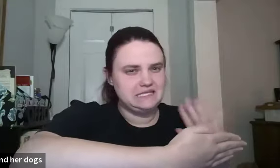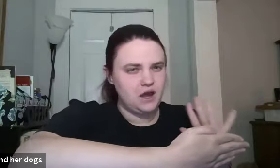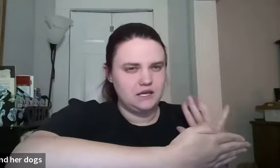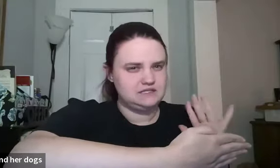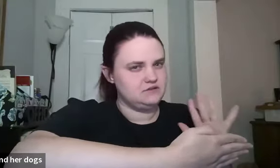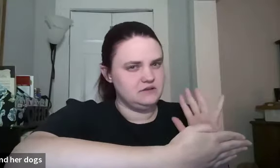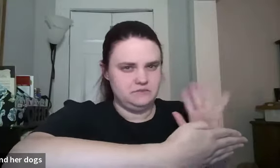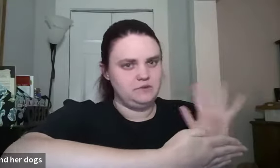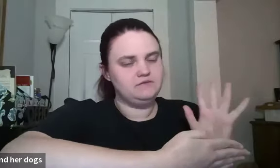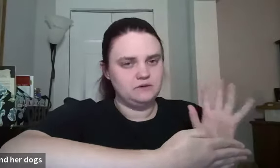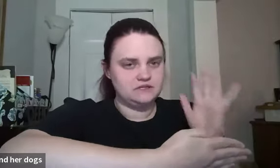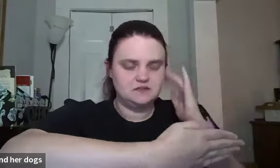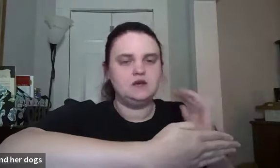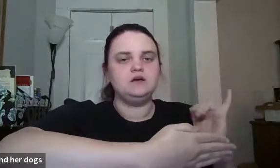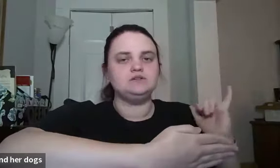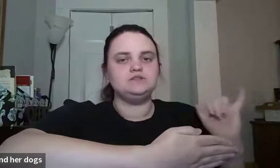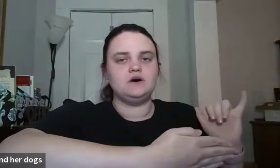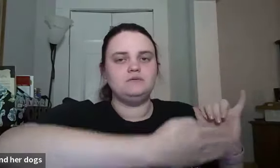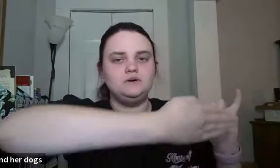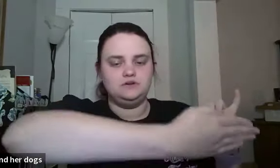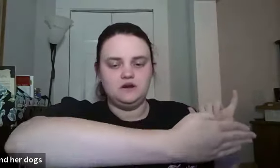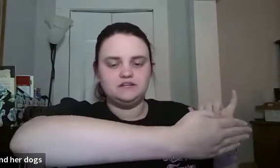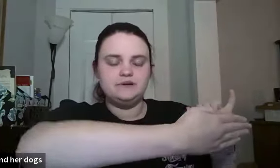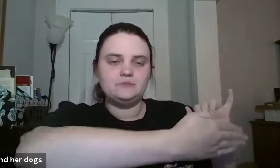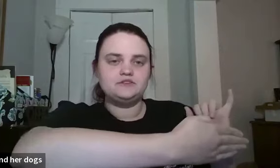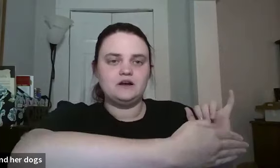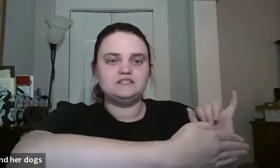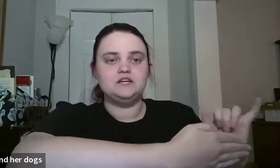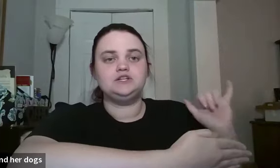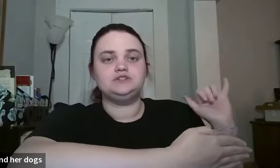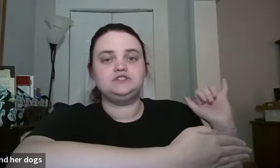not necessarily the big focus. So your non-dominant arm is across. Your